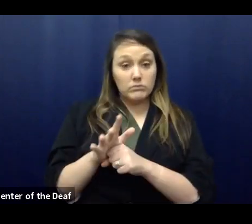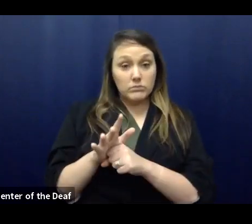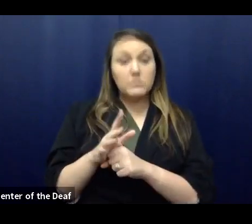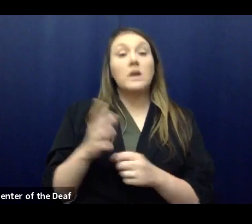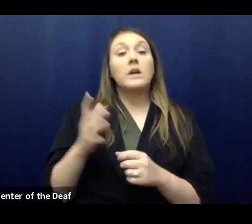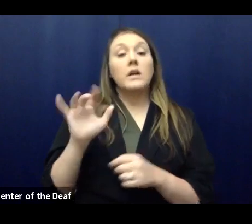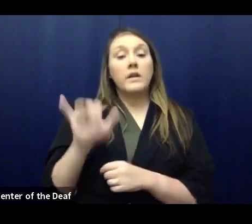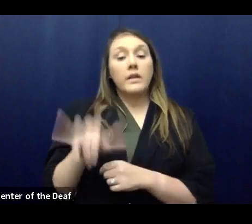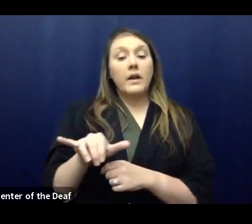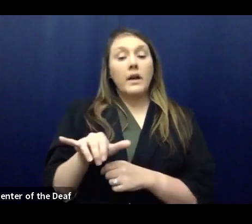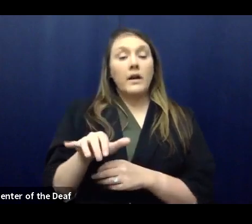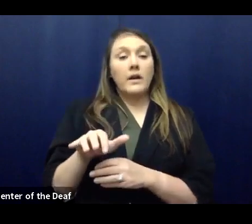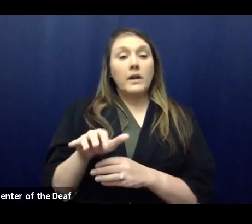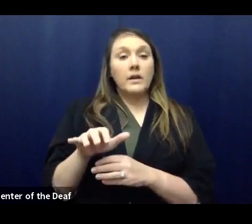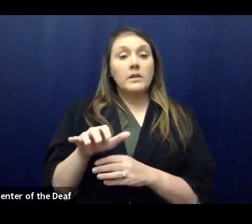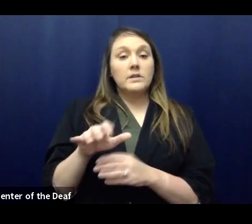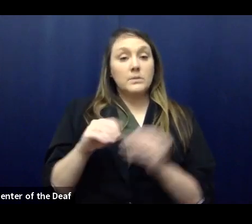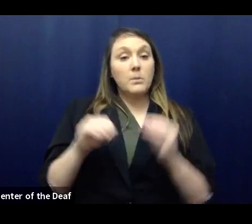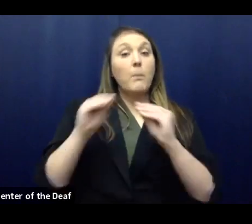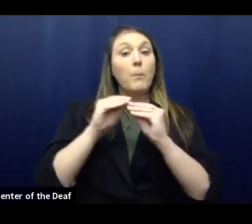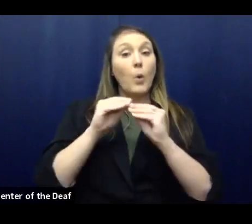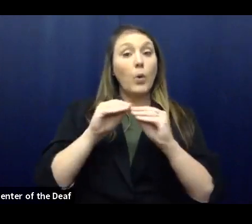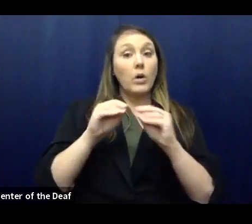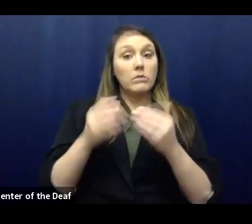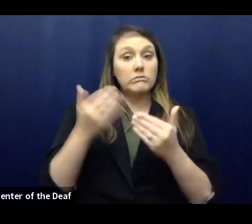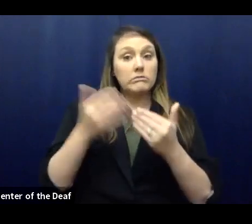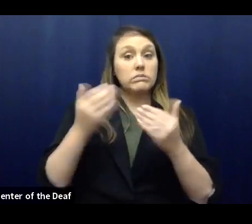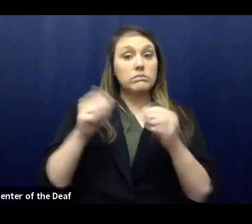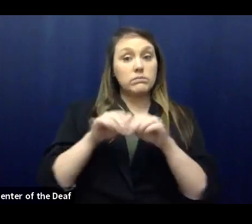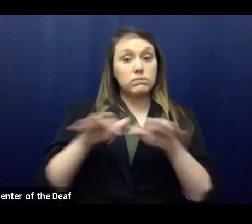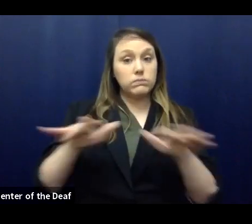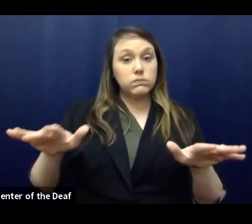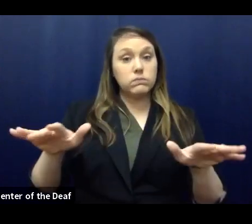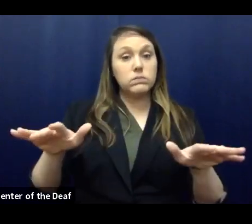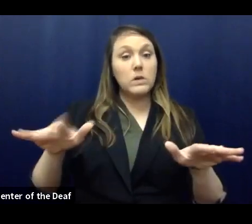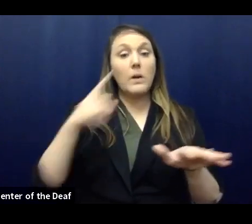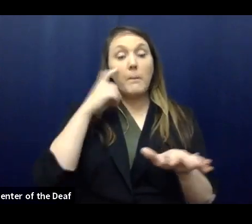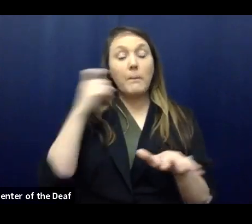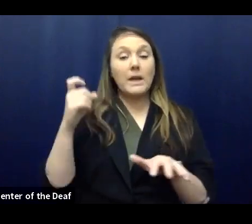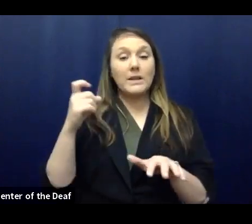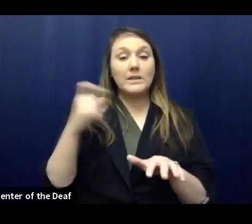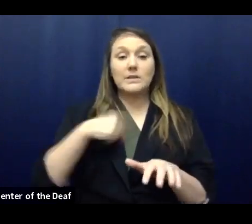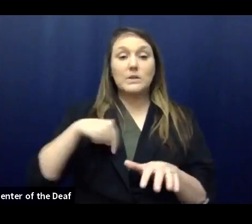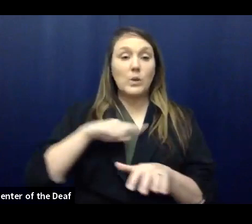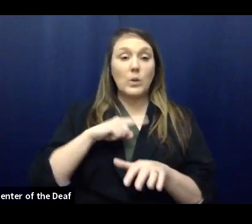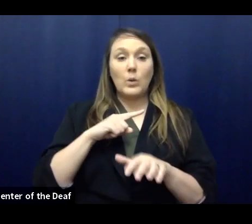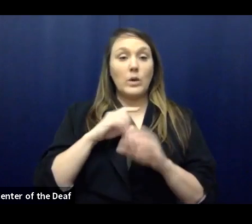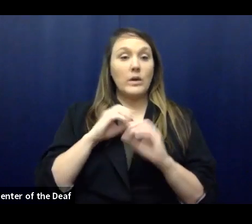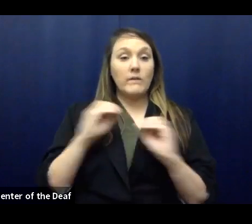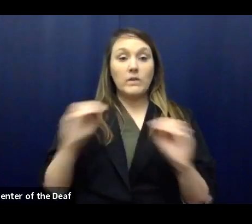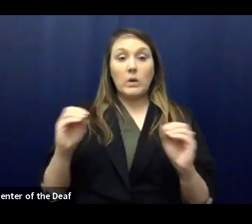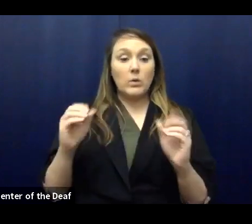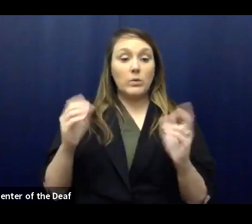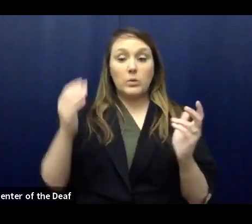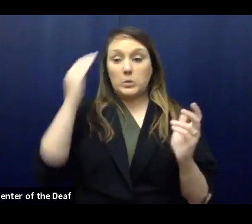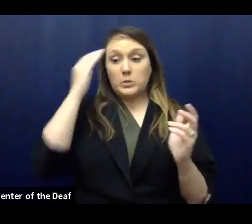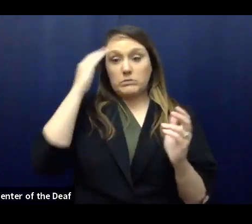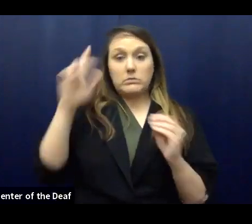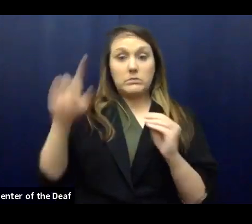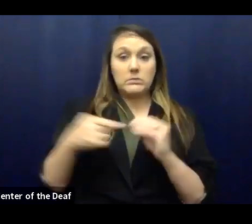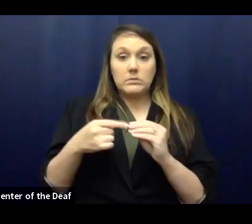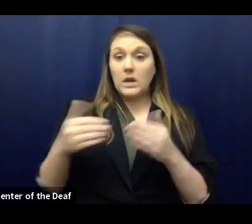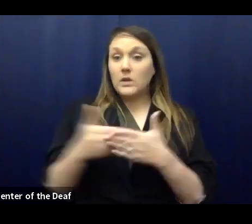is more contagious than seasonal flu partly because we don't have an immunity to it. It's brand